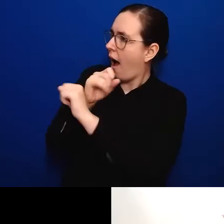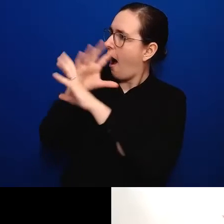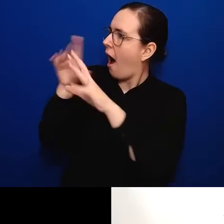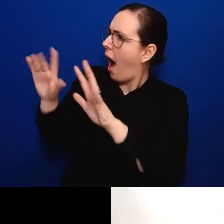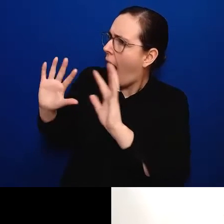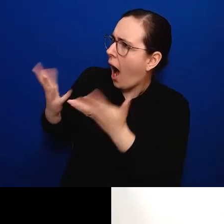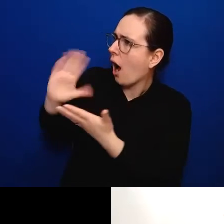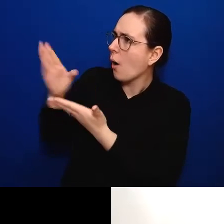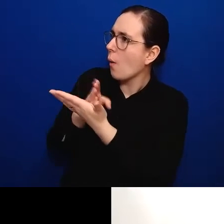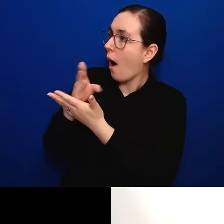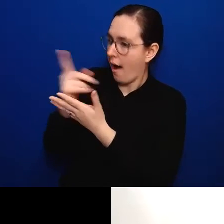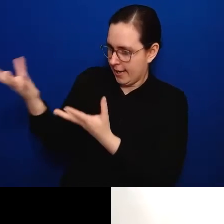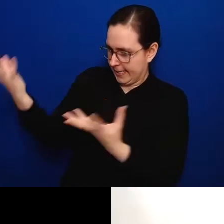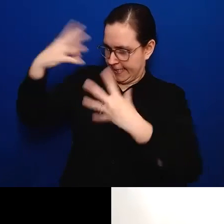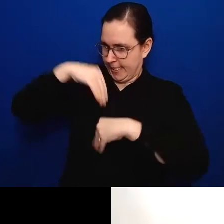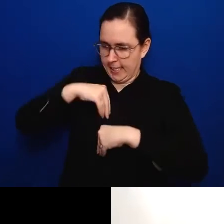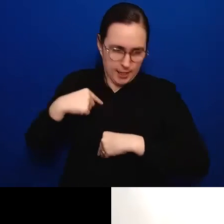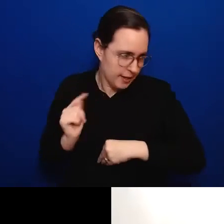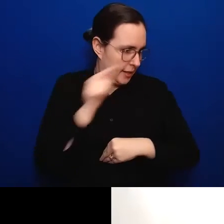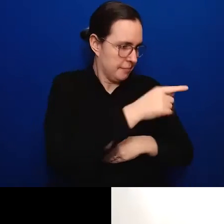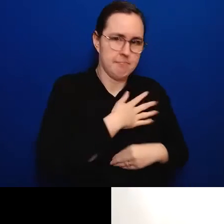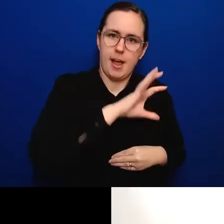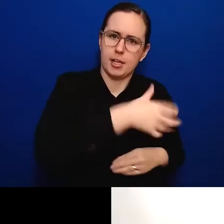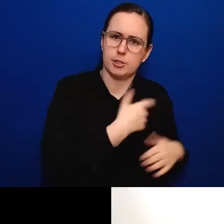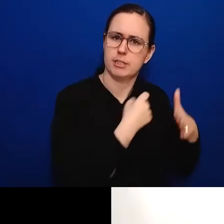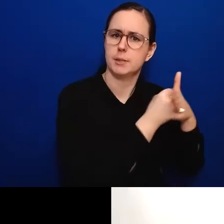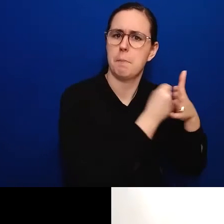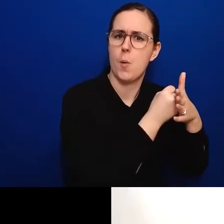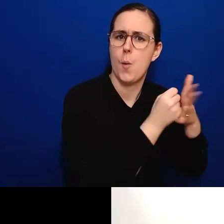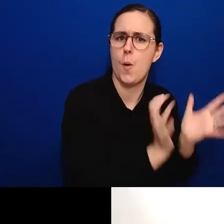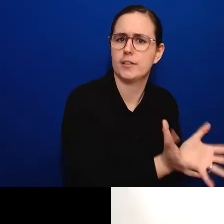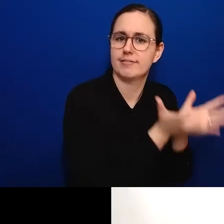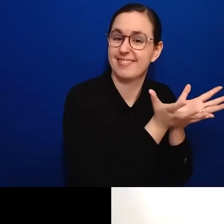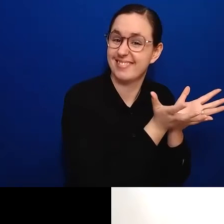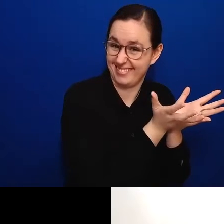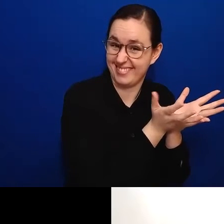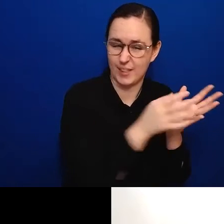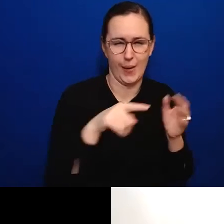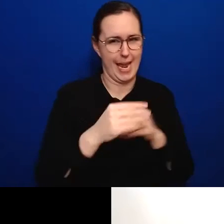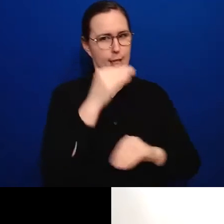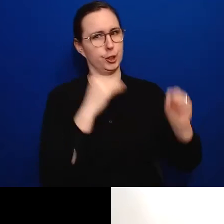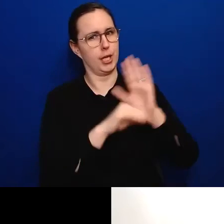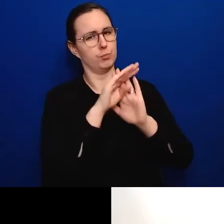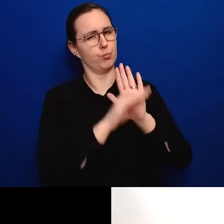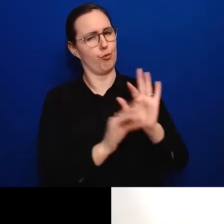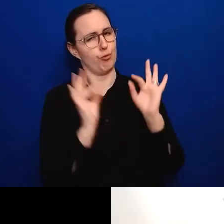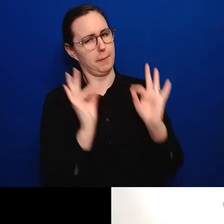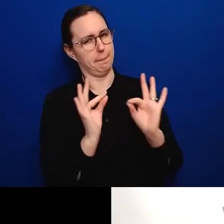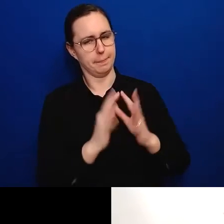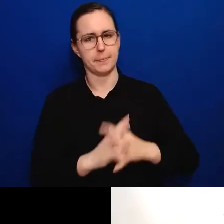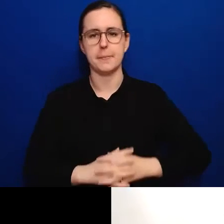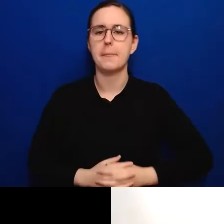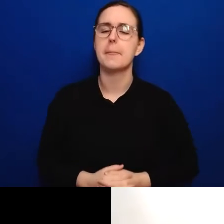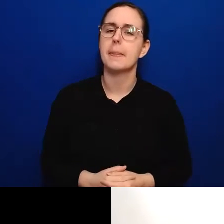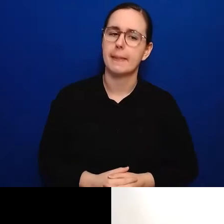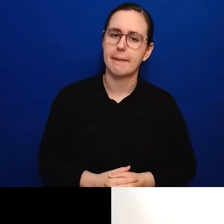my side is we need. I ask, and my request from the donors to invest in the Page 2,